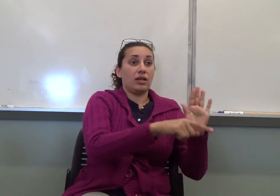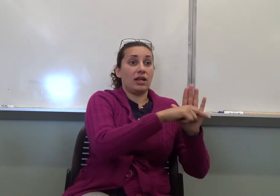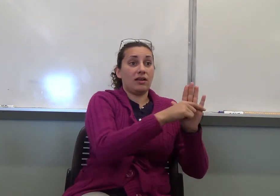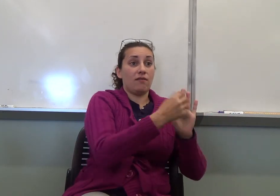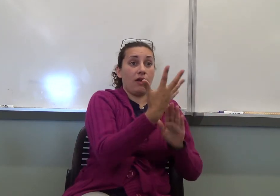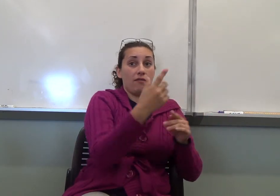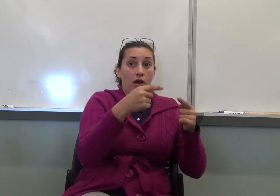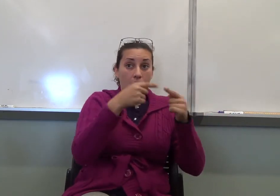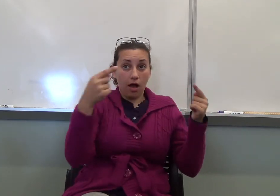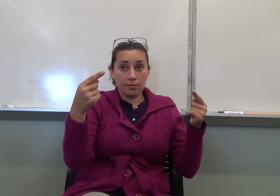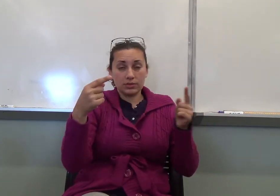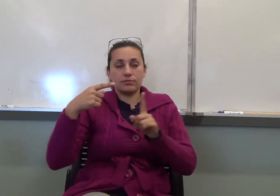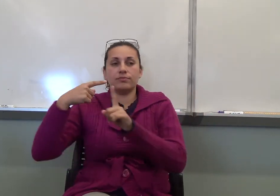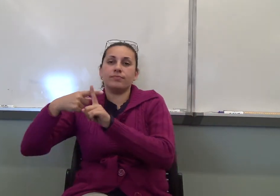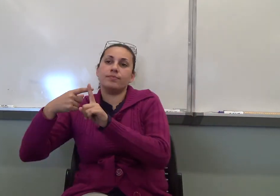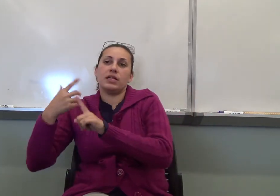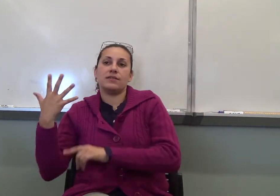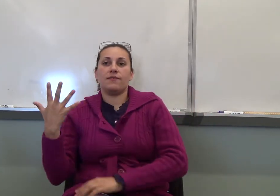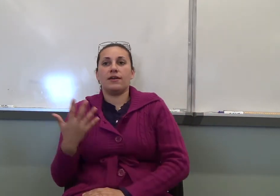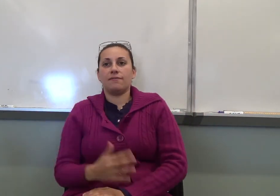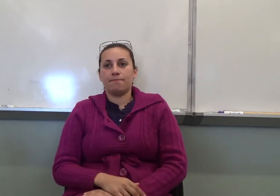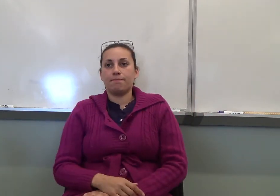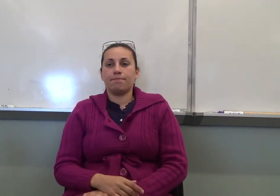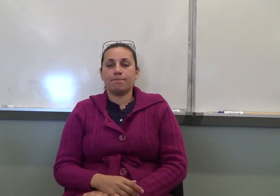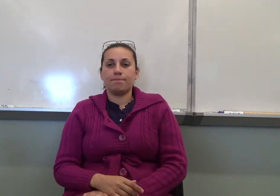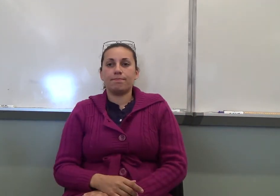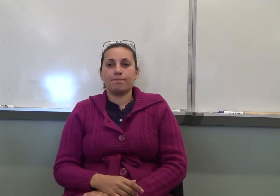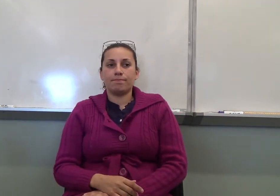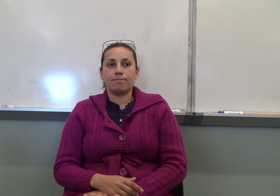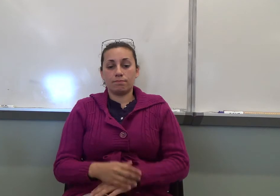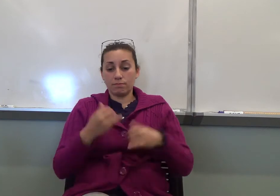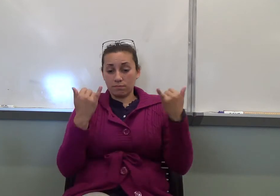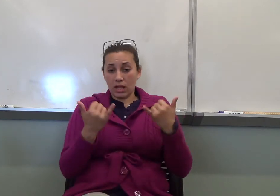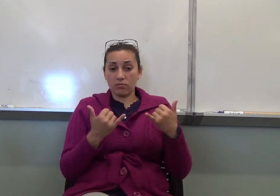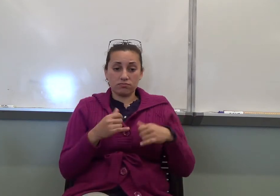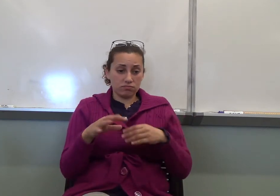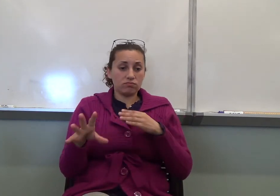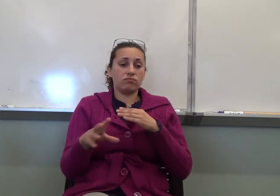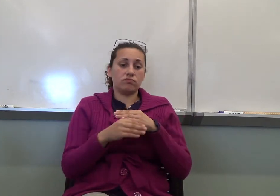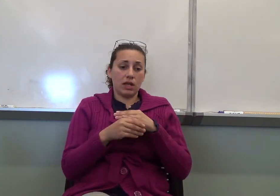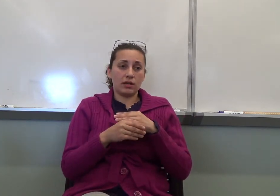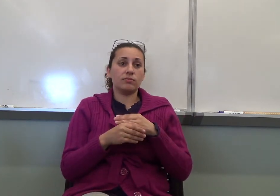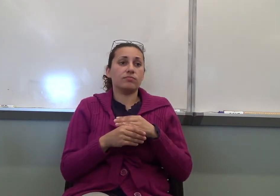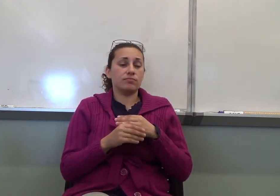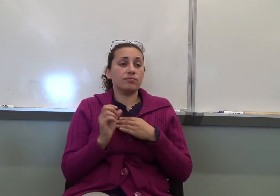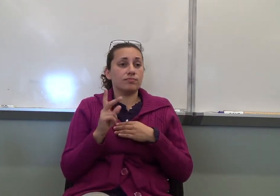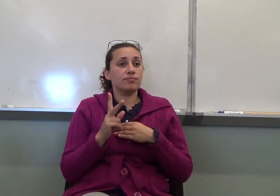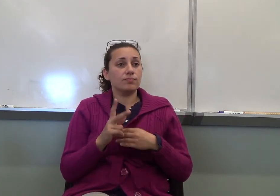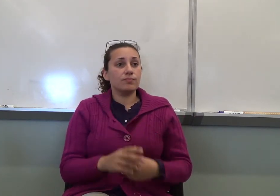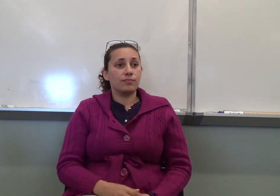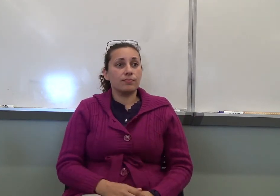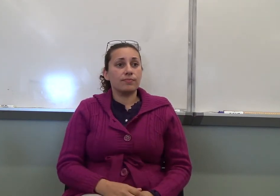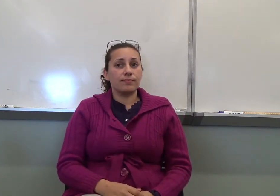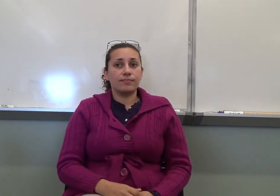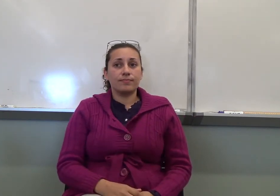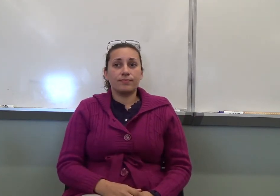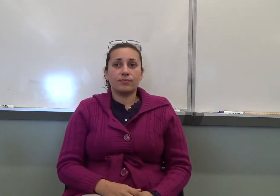5. Okay, now I've got opposite signs. I'm doing addition now. I've memorized the two rules for addition. So that's case 2,